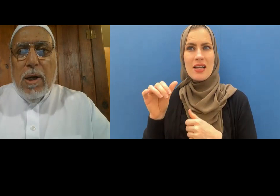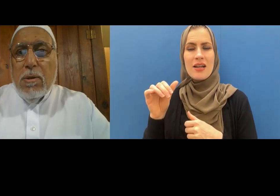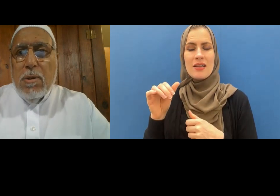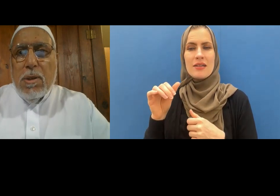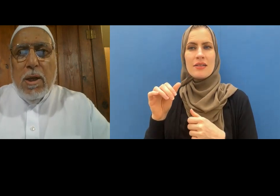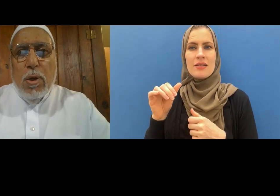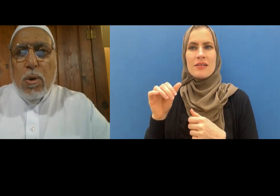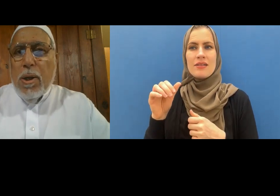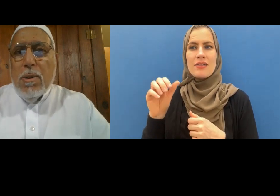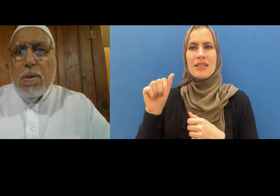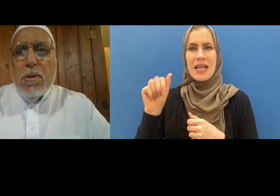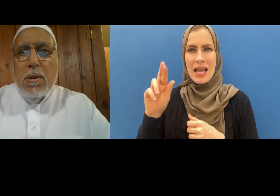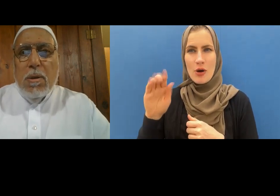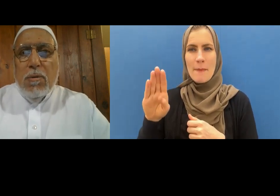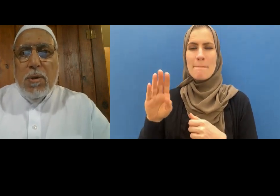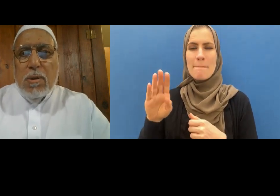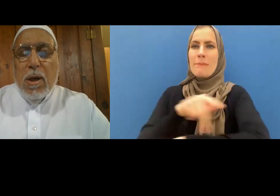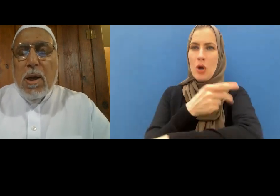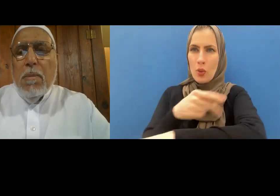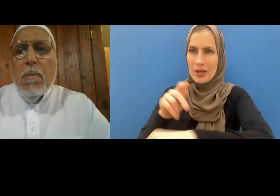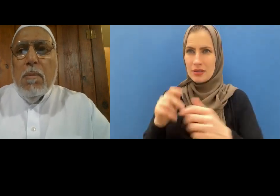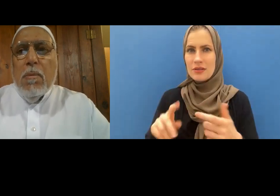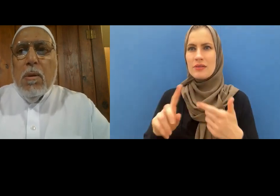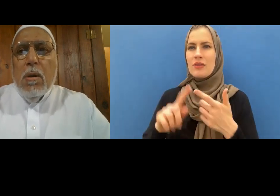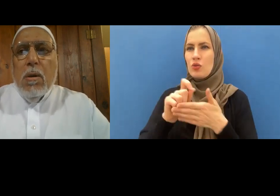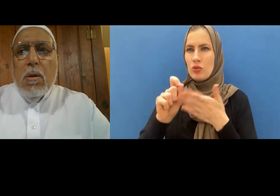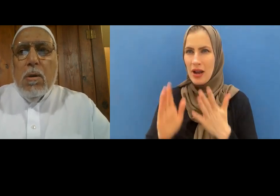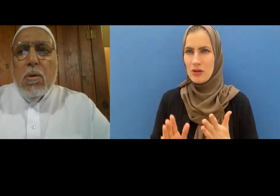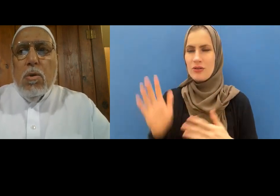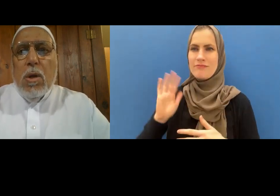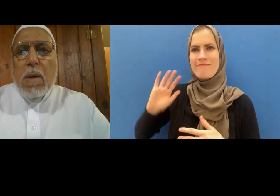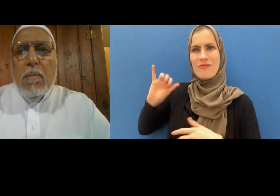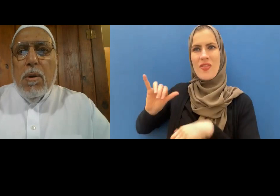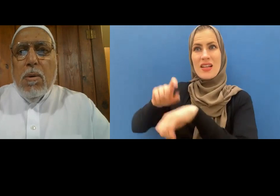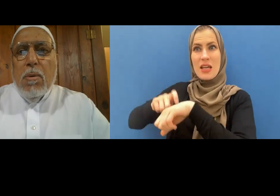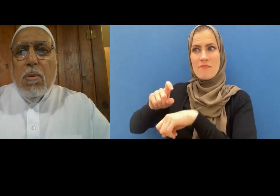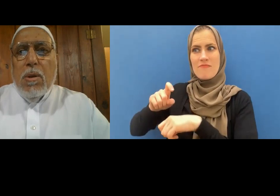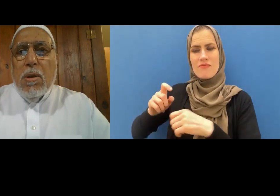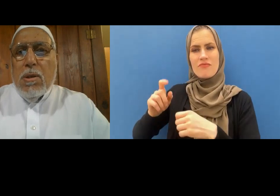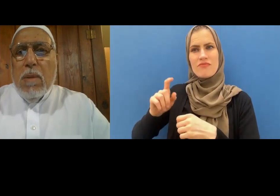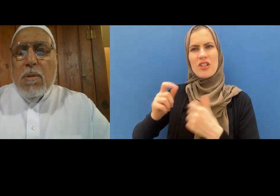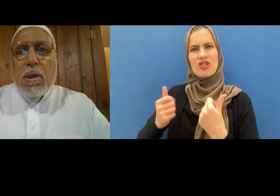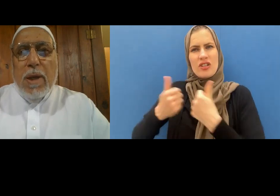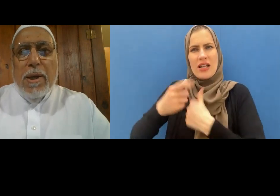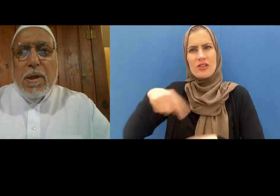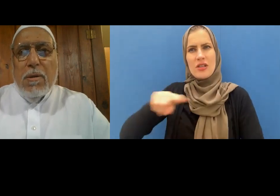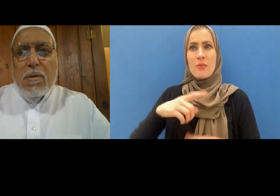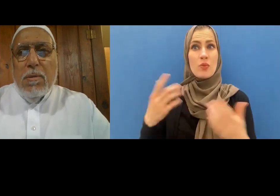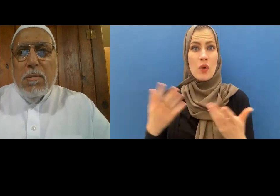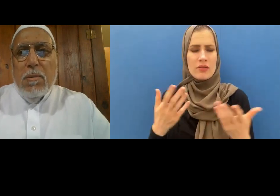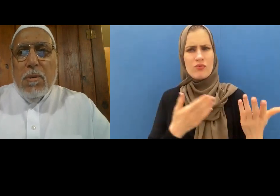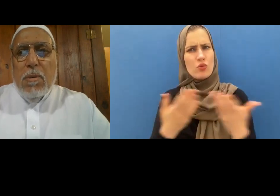and writers and laureates of their time to come with something like